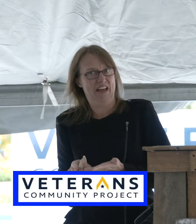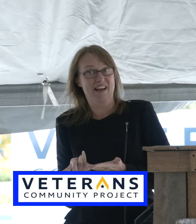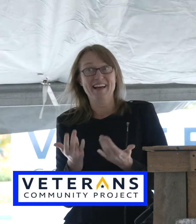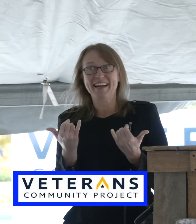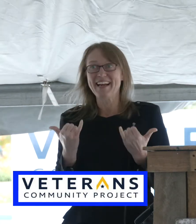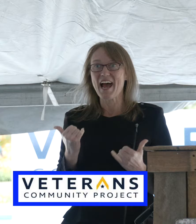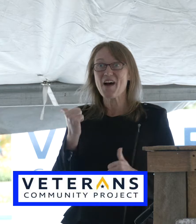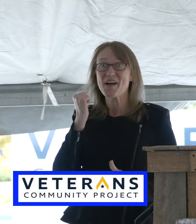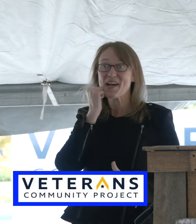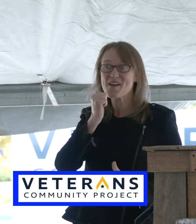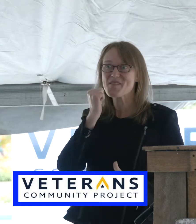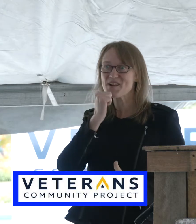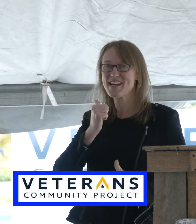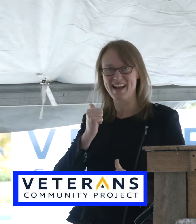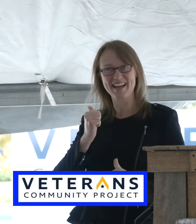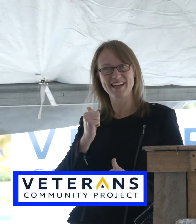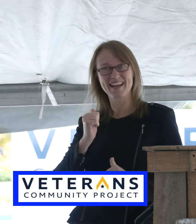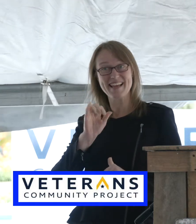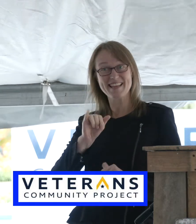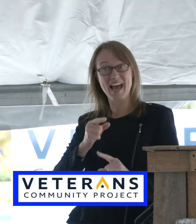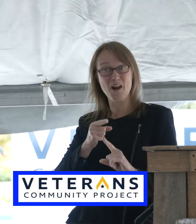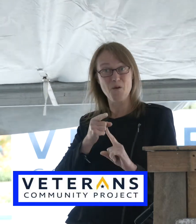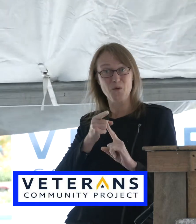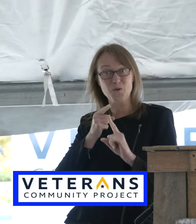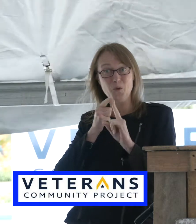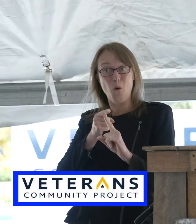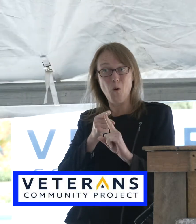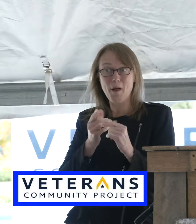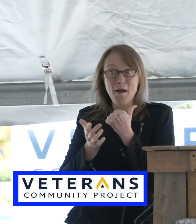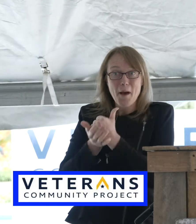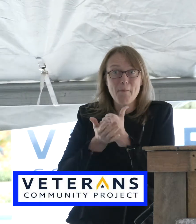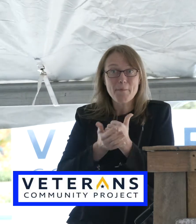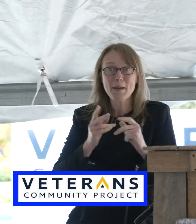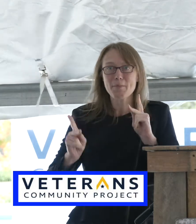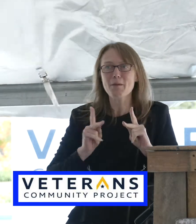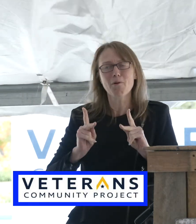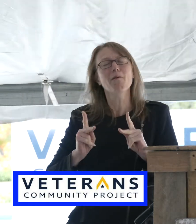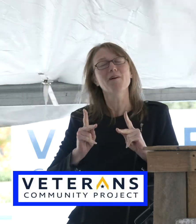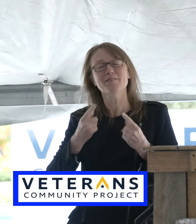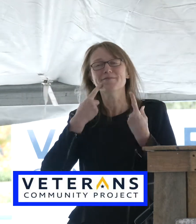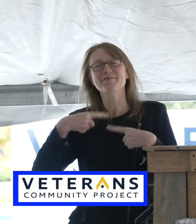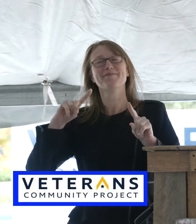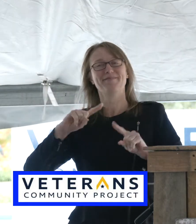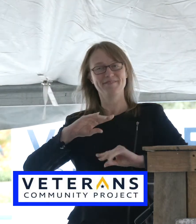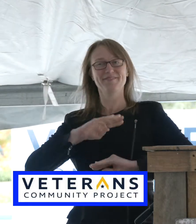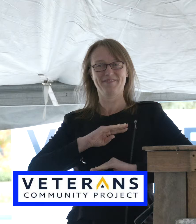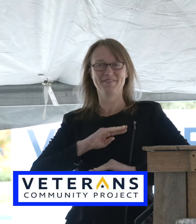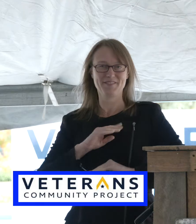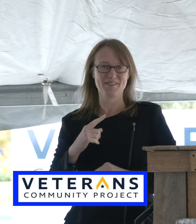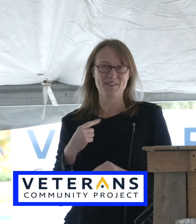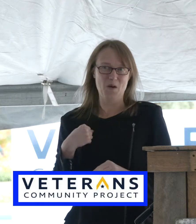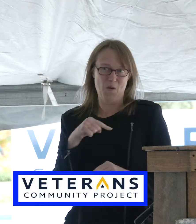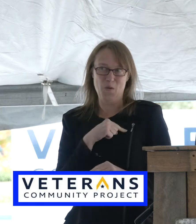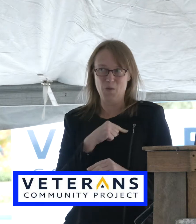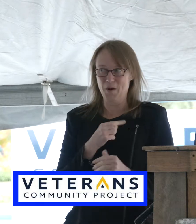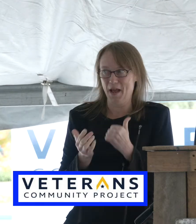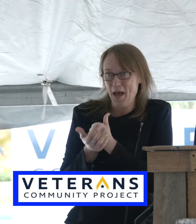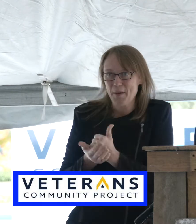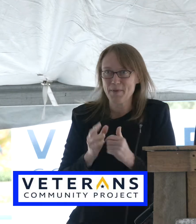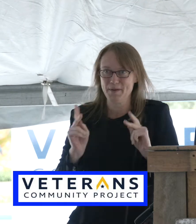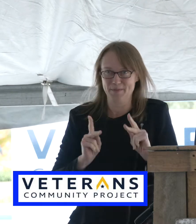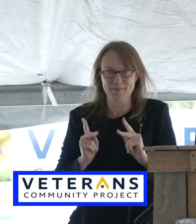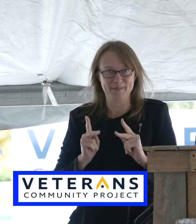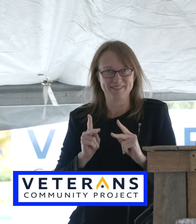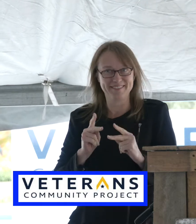who have served this country get home safely. And it means the world to me that all of you are here to help us do that. Now, I'm going